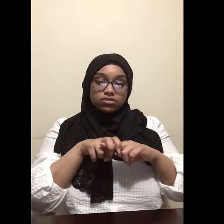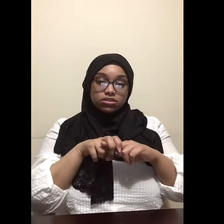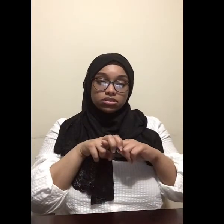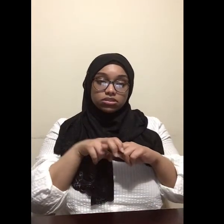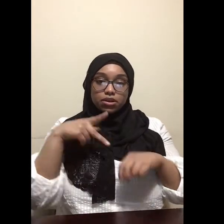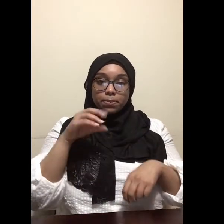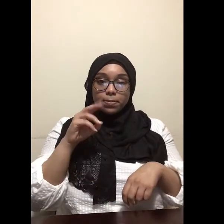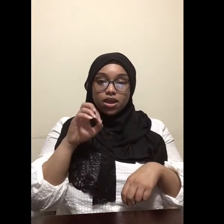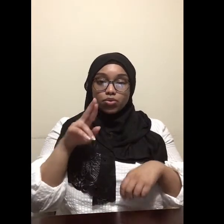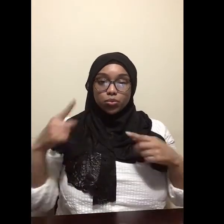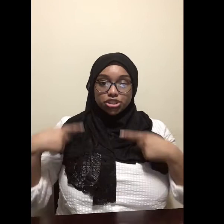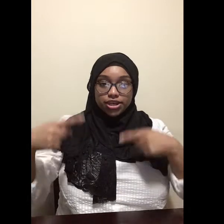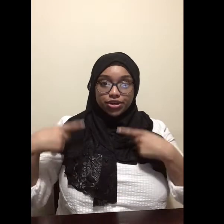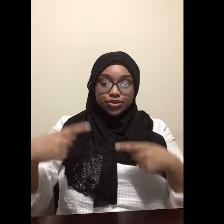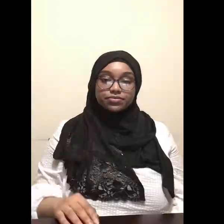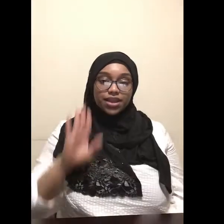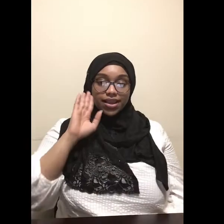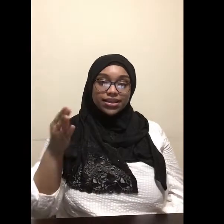power wheelchair.